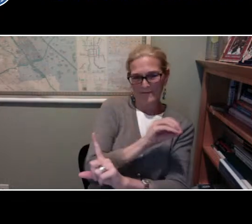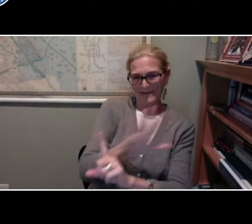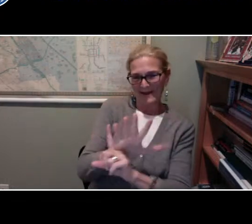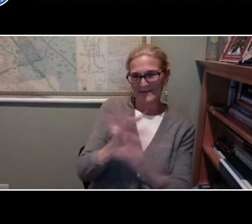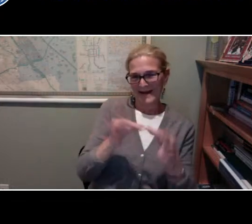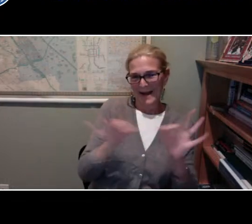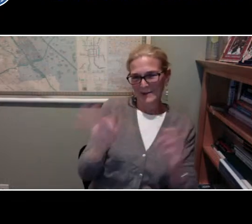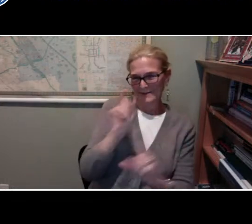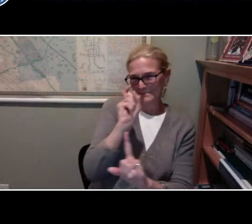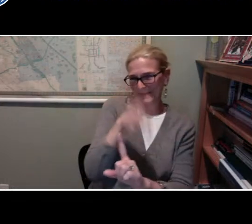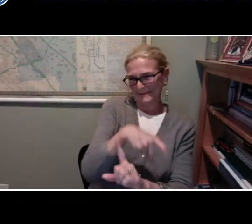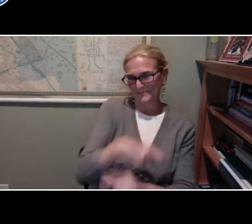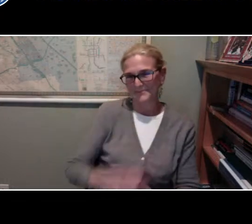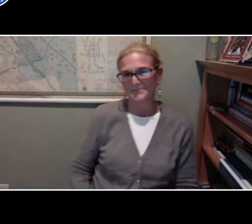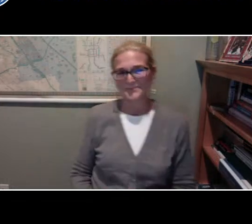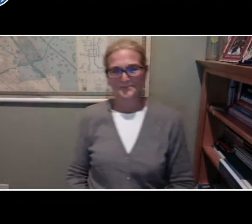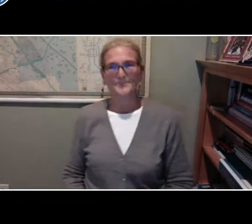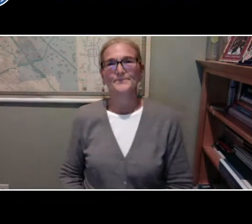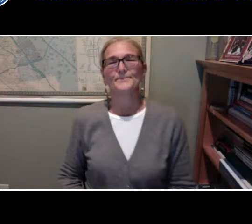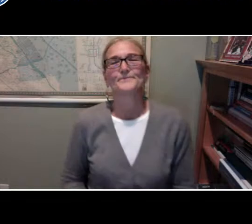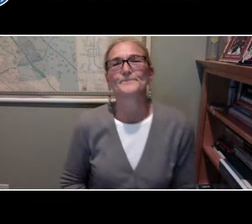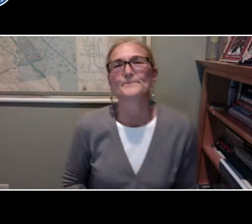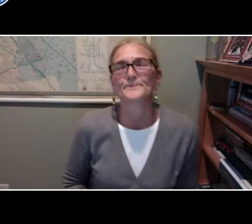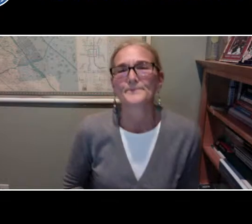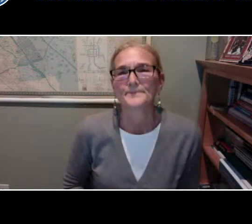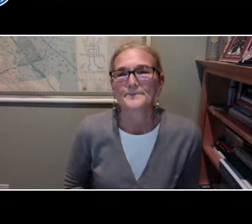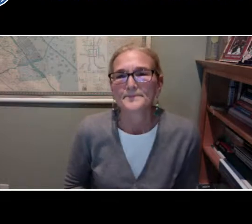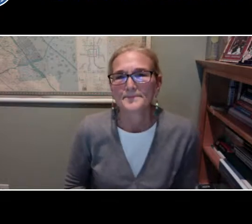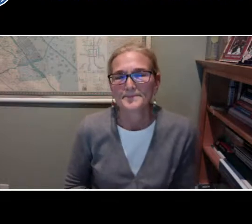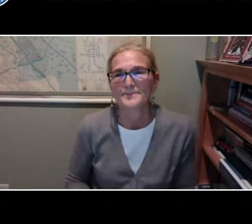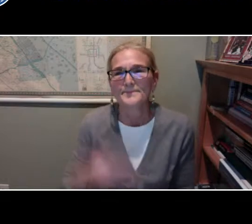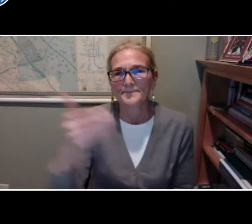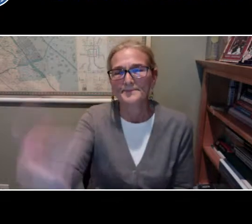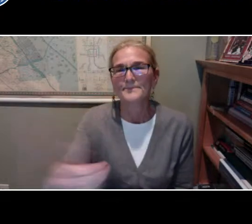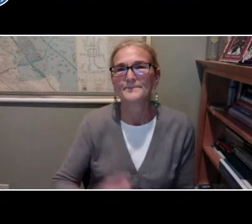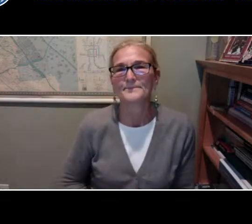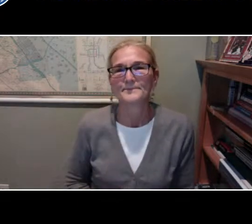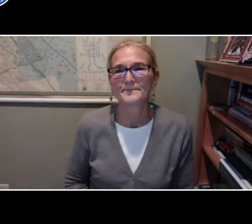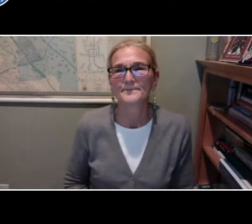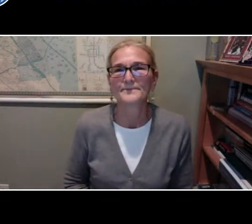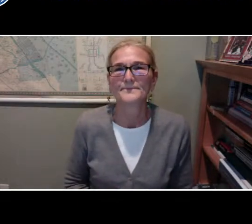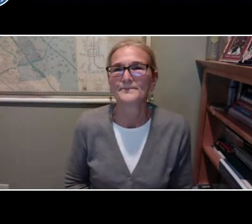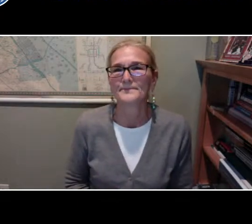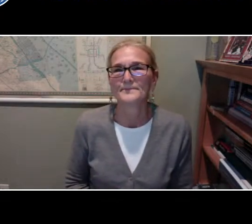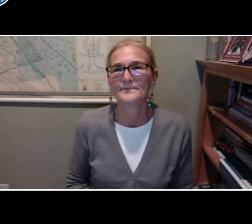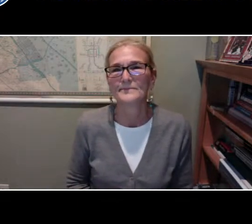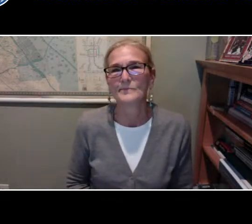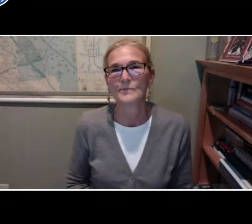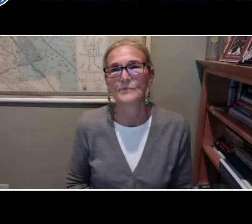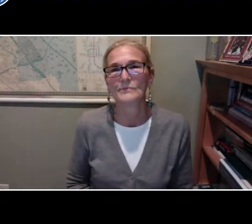academics for the rest of the educational career. So that 0 to 5 language foundation.